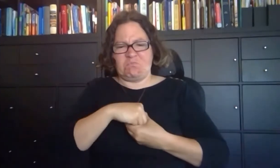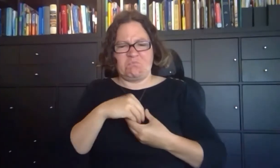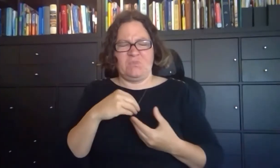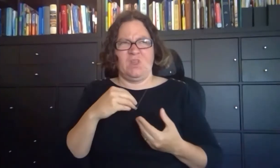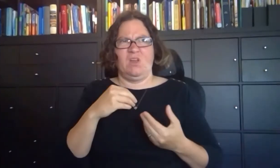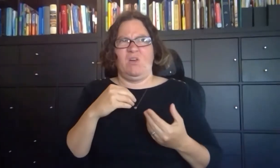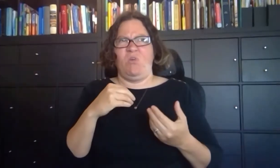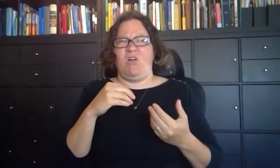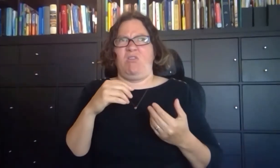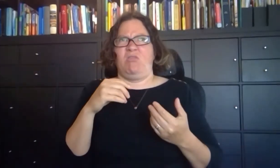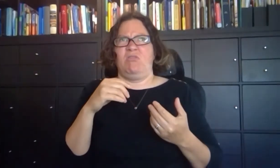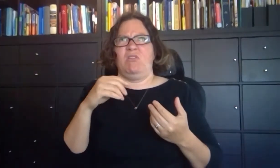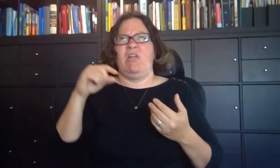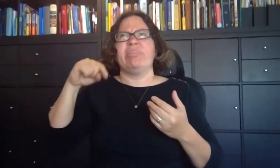and assume